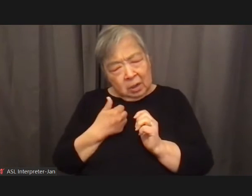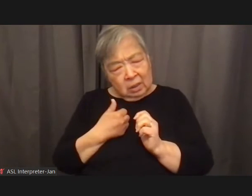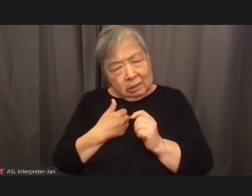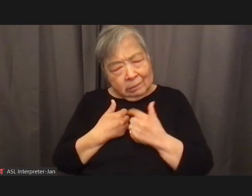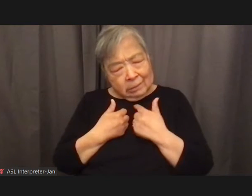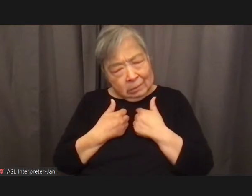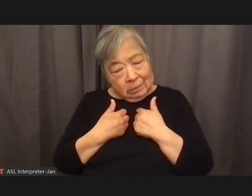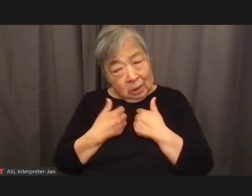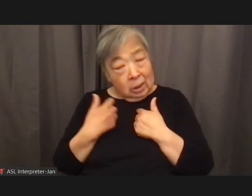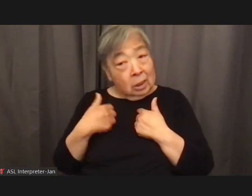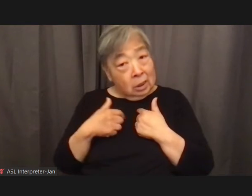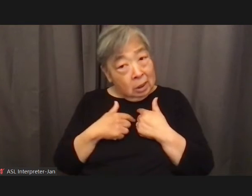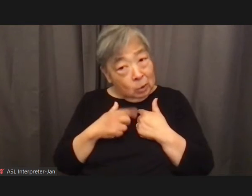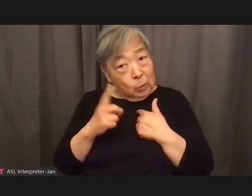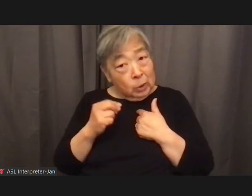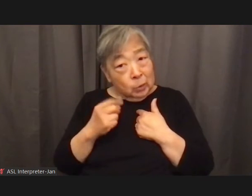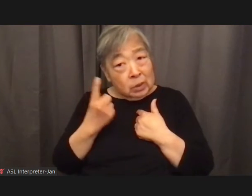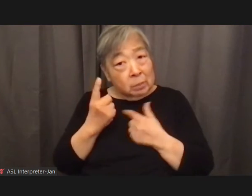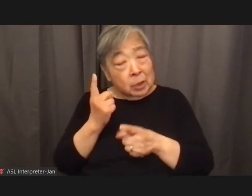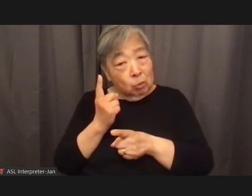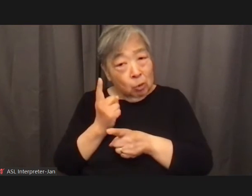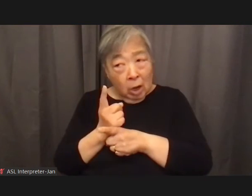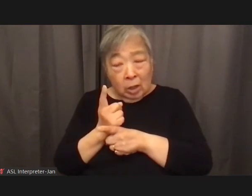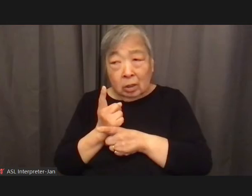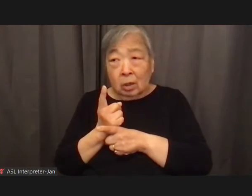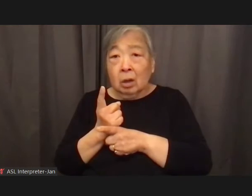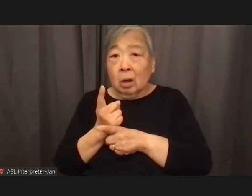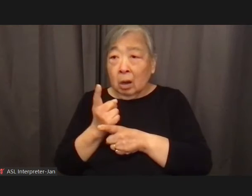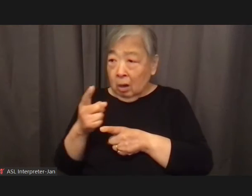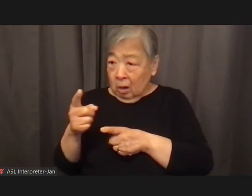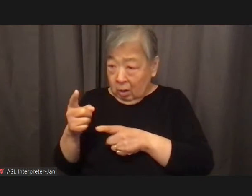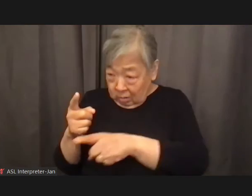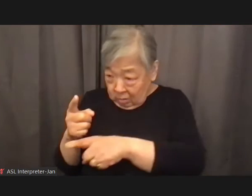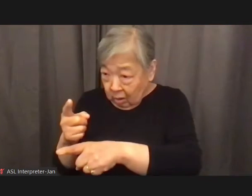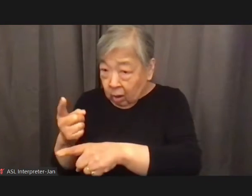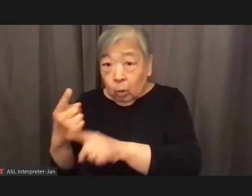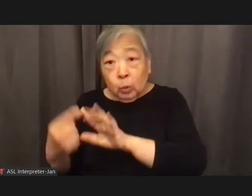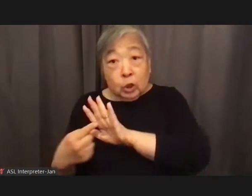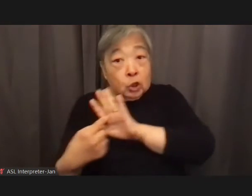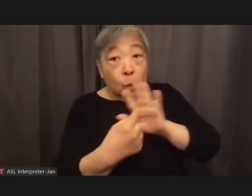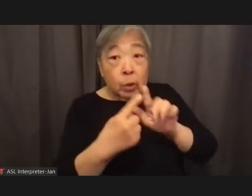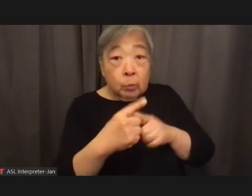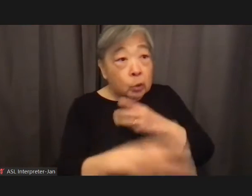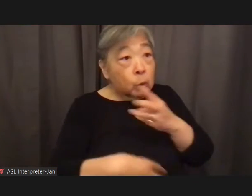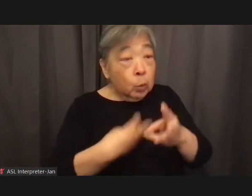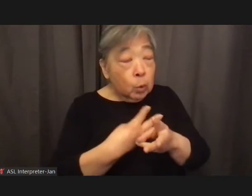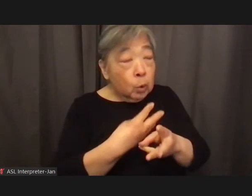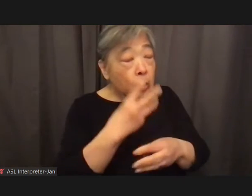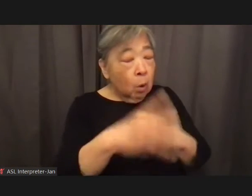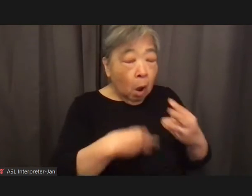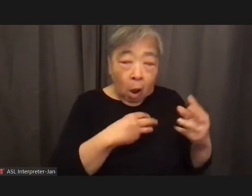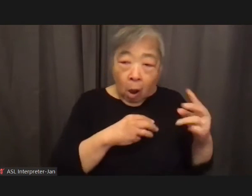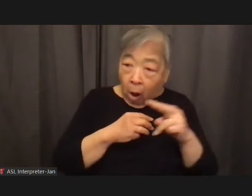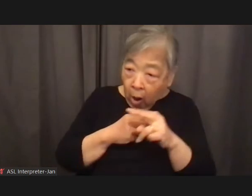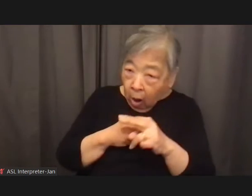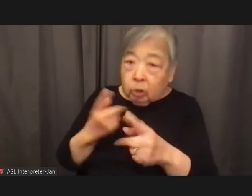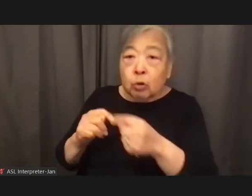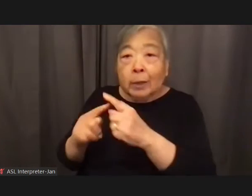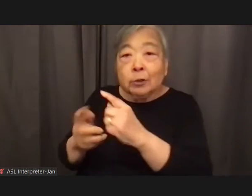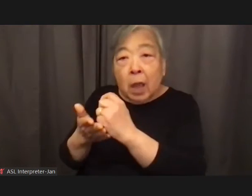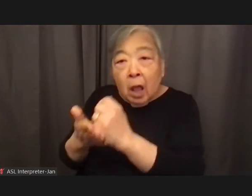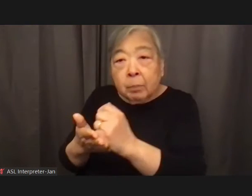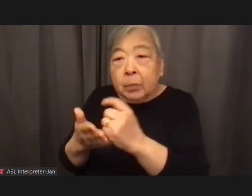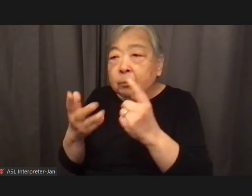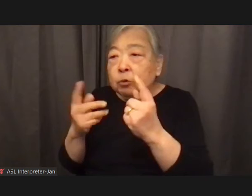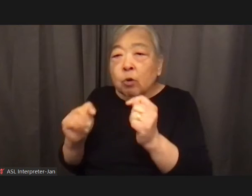something right in exposing them publicly in the way that we have done, trying to help them, trying to sell their art,